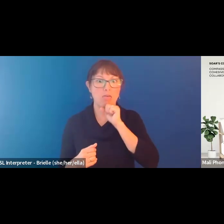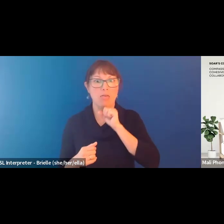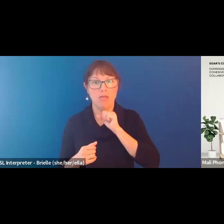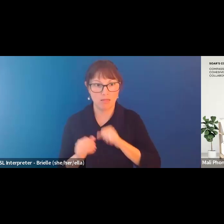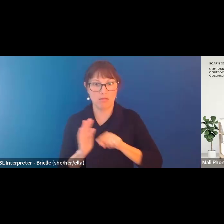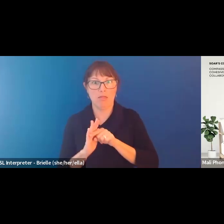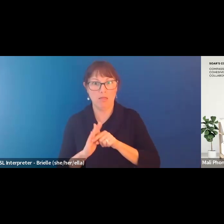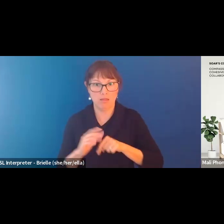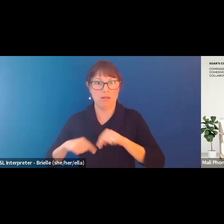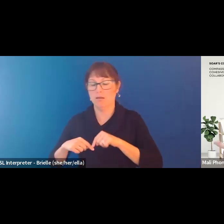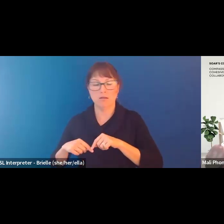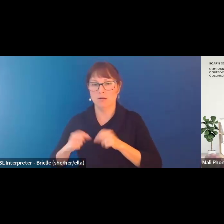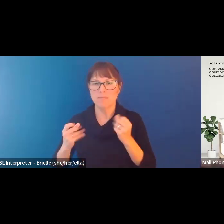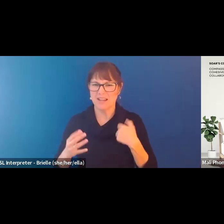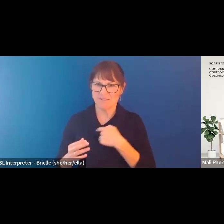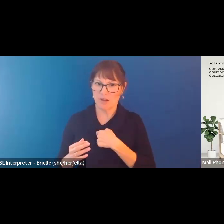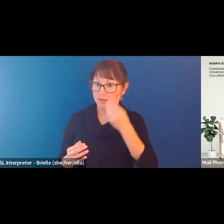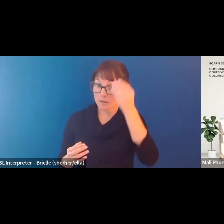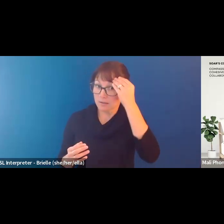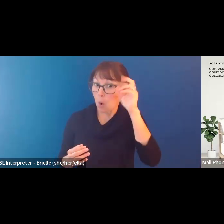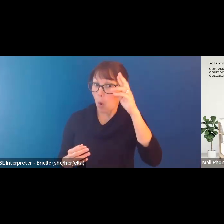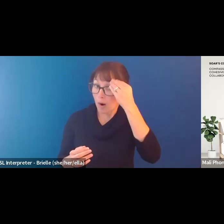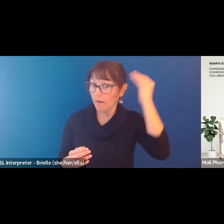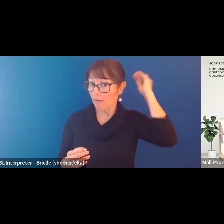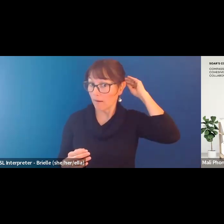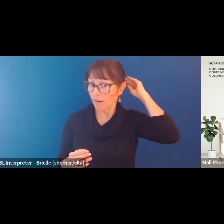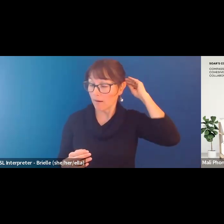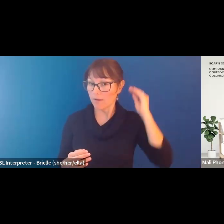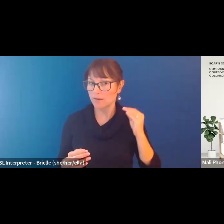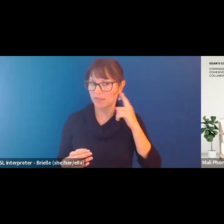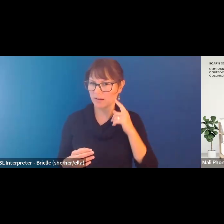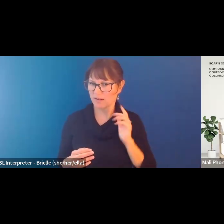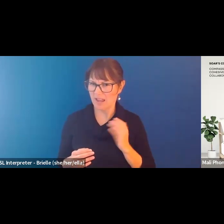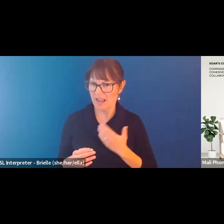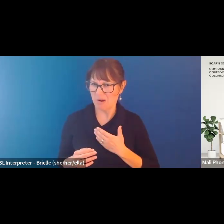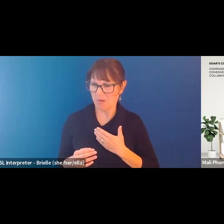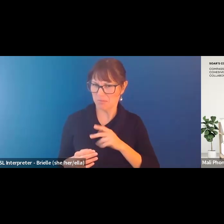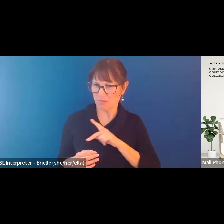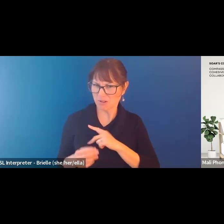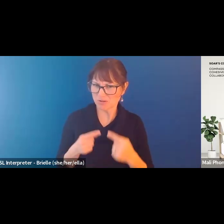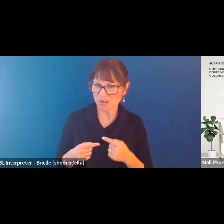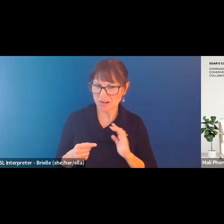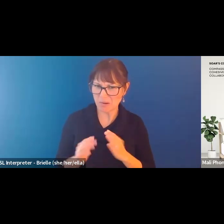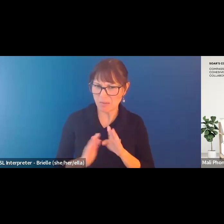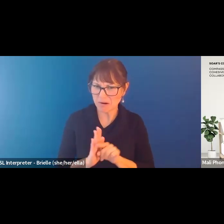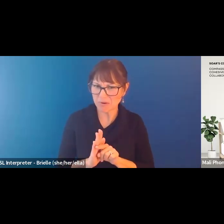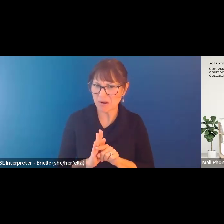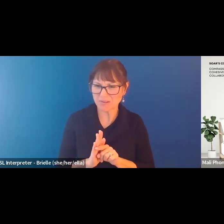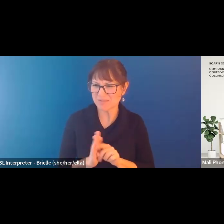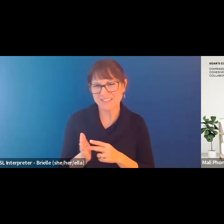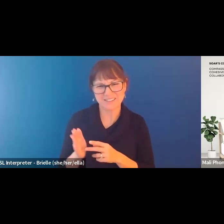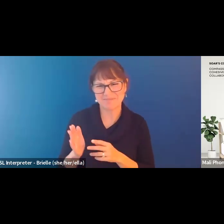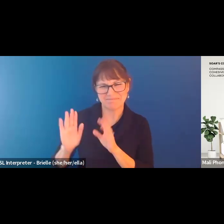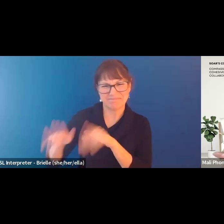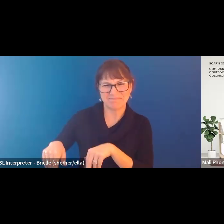have often carried this belief, consciously or not, that our personal struggles or our backgrounds somehow disqualify